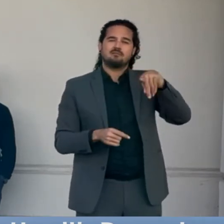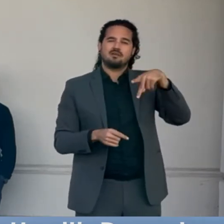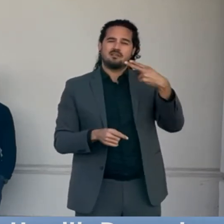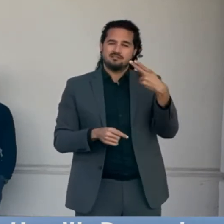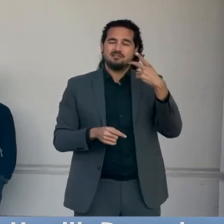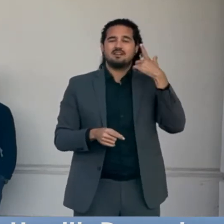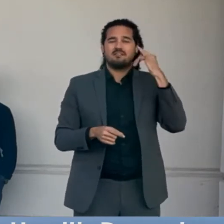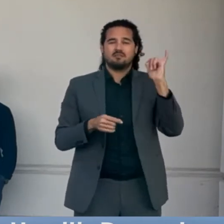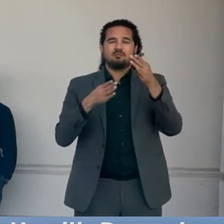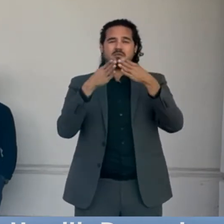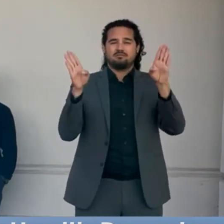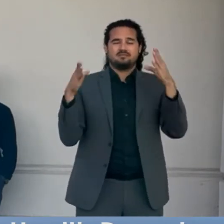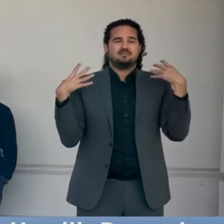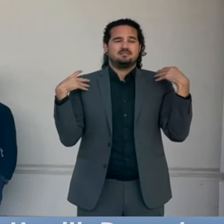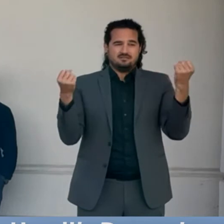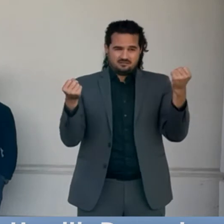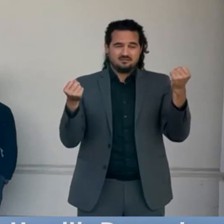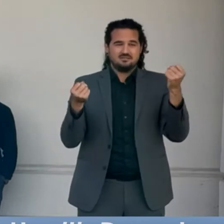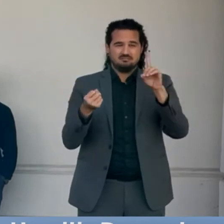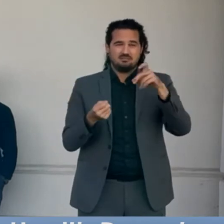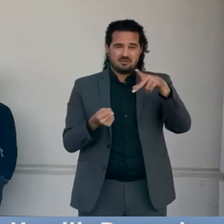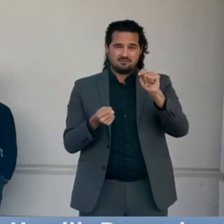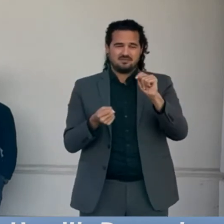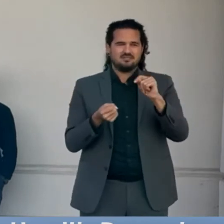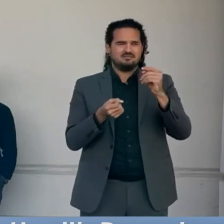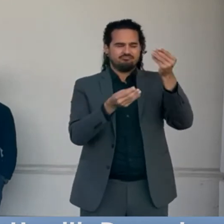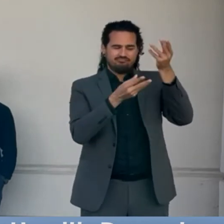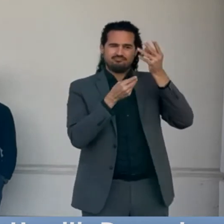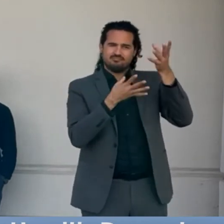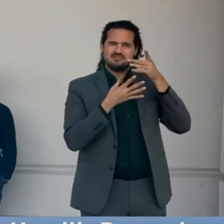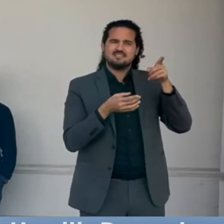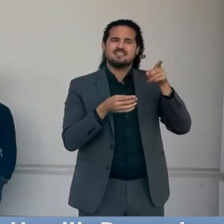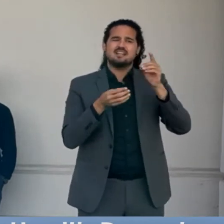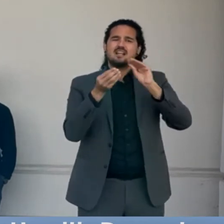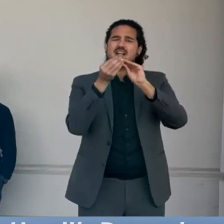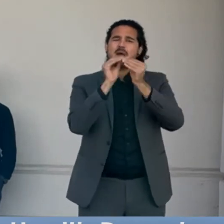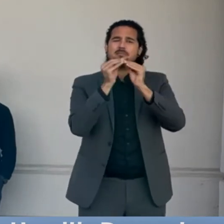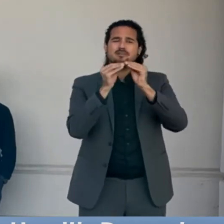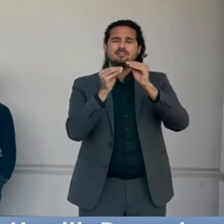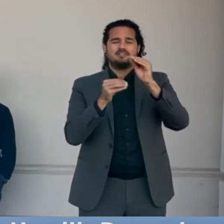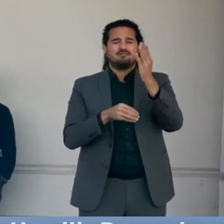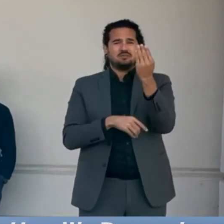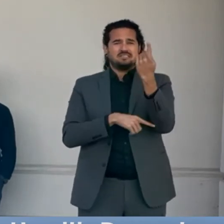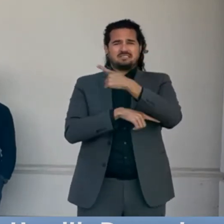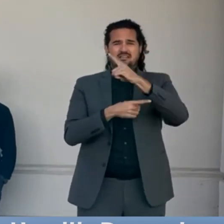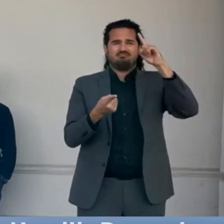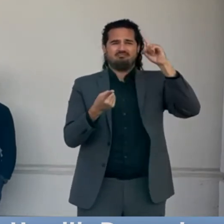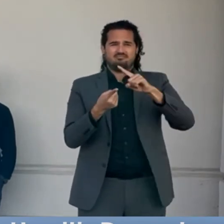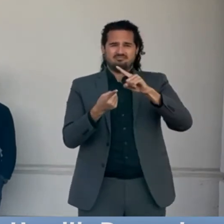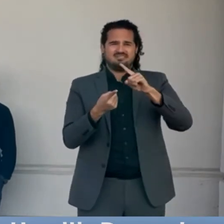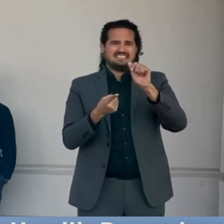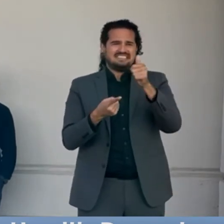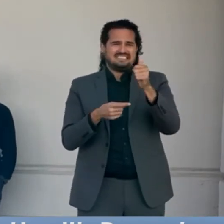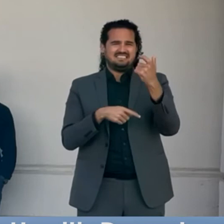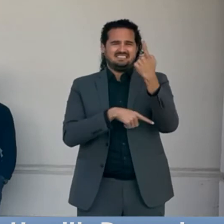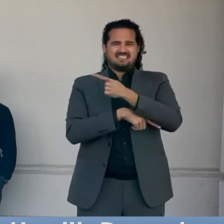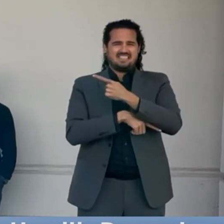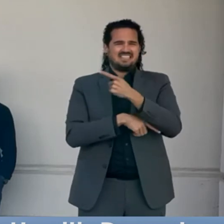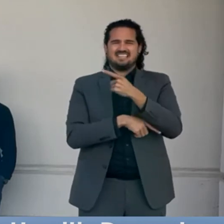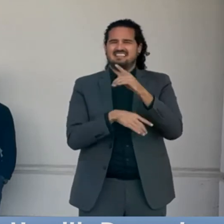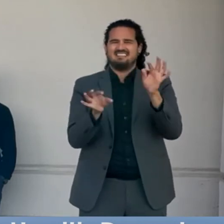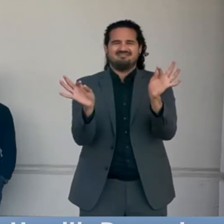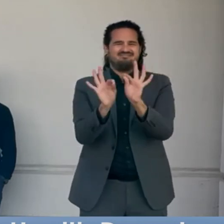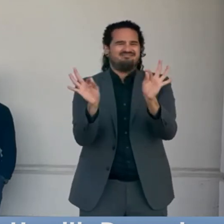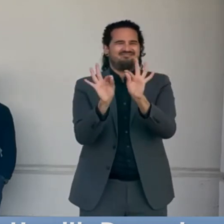by making the change from 14 to 10 days, while there may be a benefit to getting folks back out into the workforce. But during